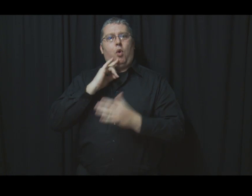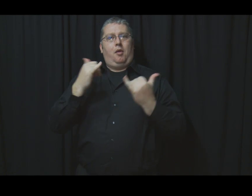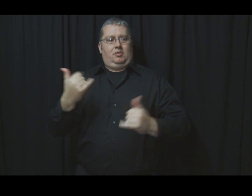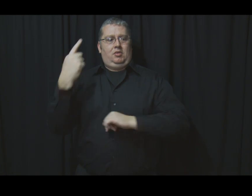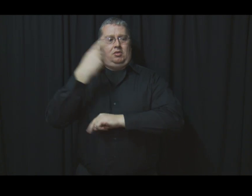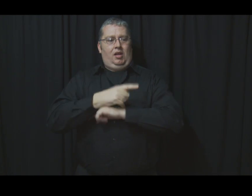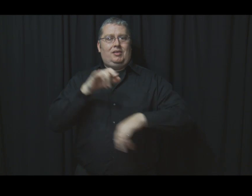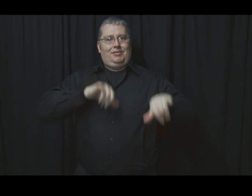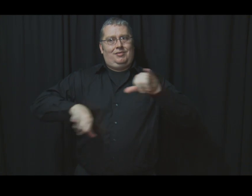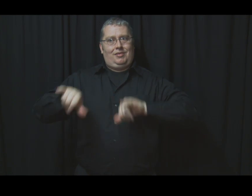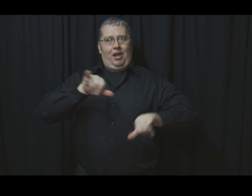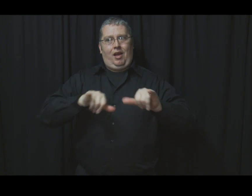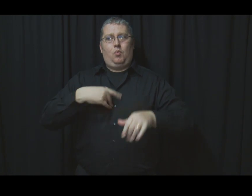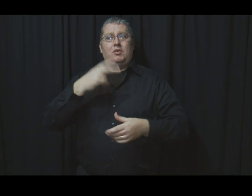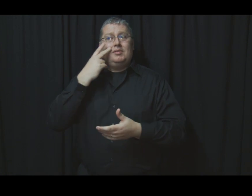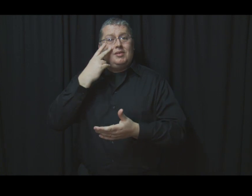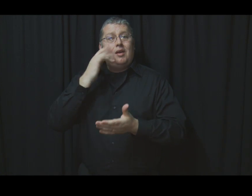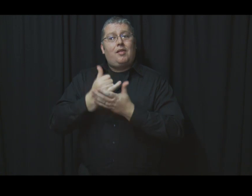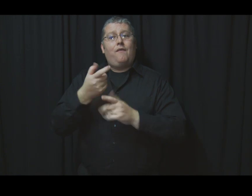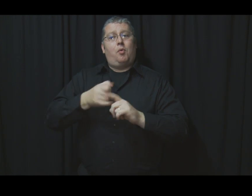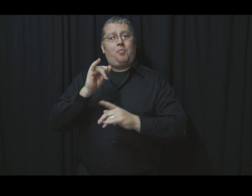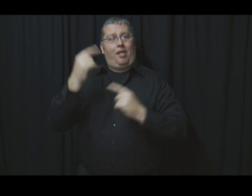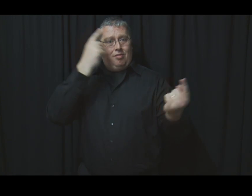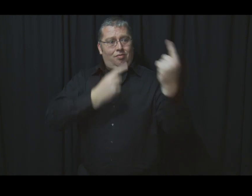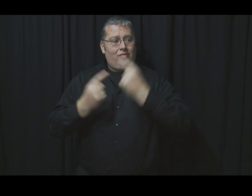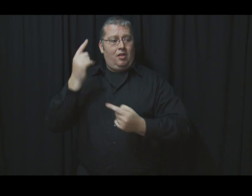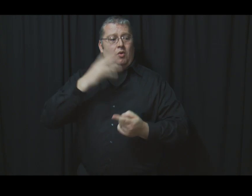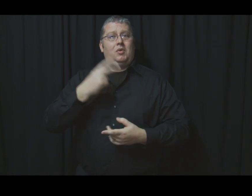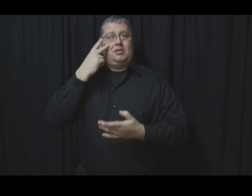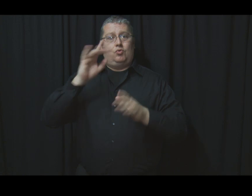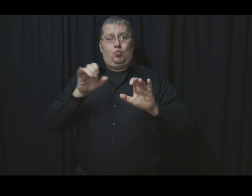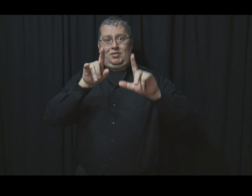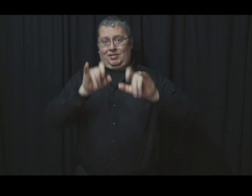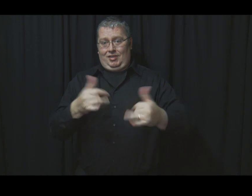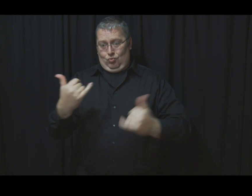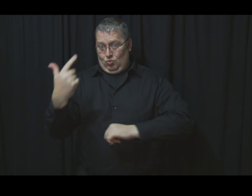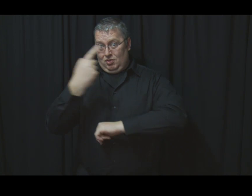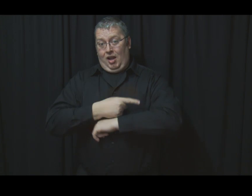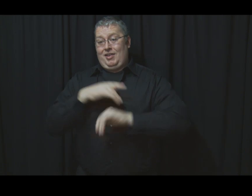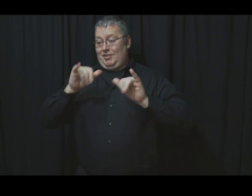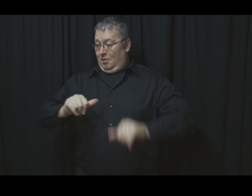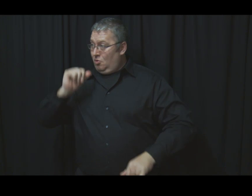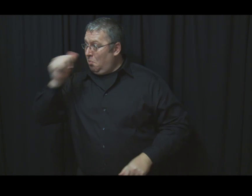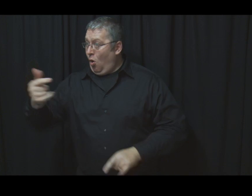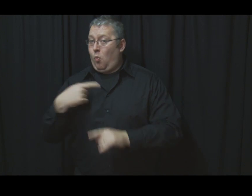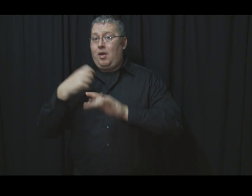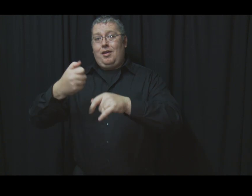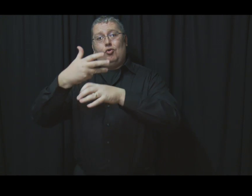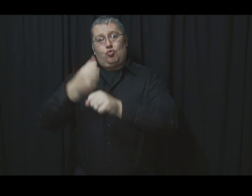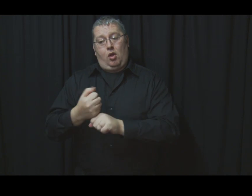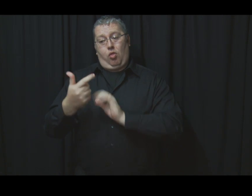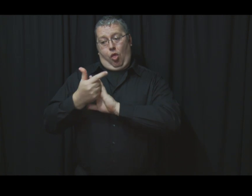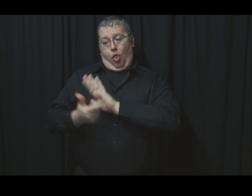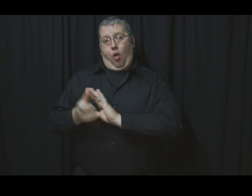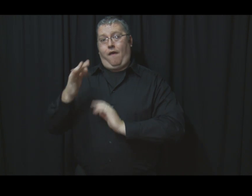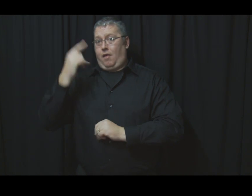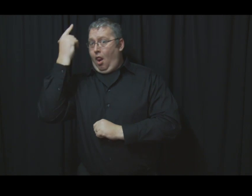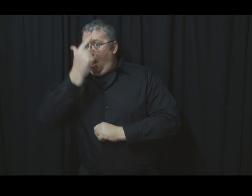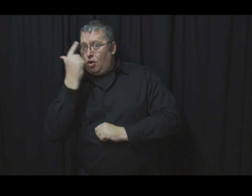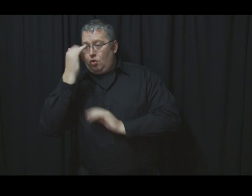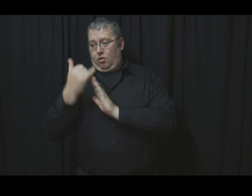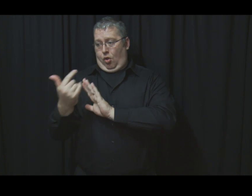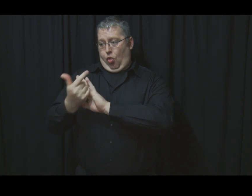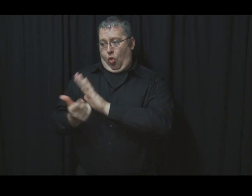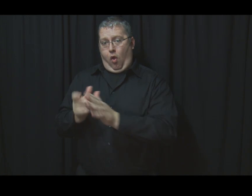came out of that thinking, that we can do experiments today and we can do the same tomorrow. We can trust the laws of logic. We can trust the laws